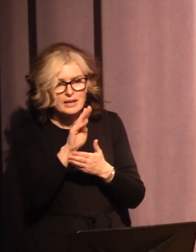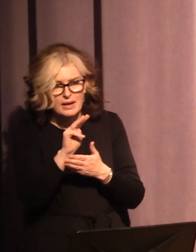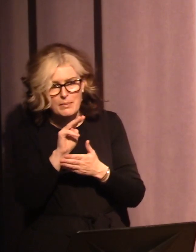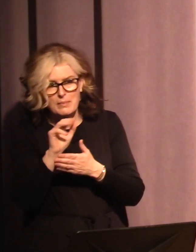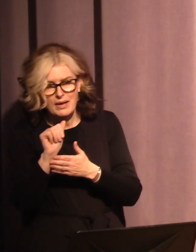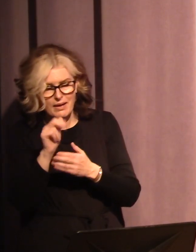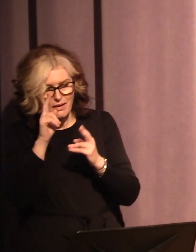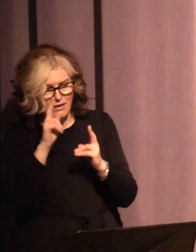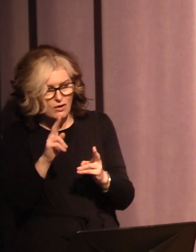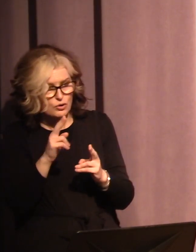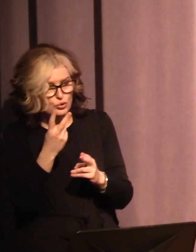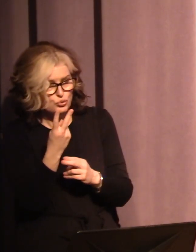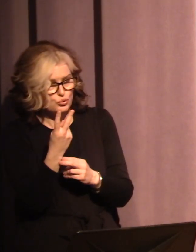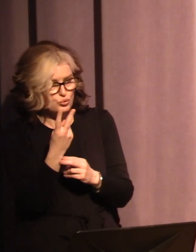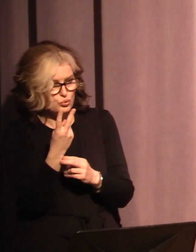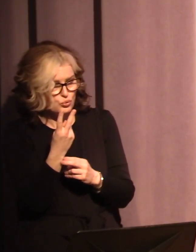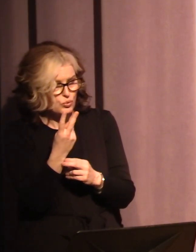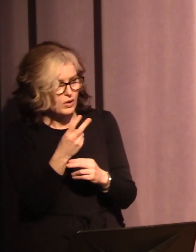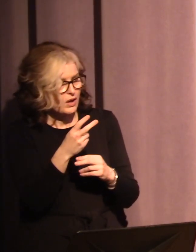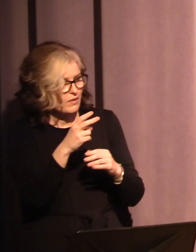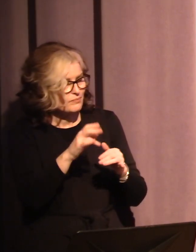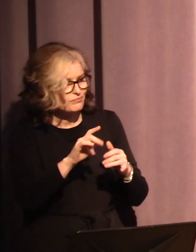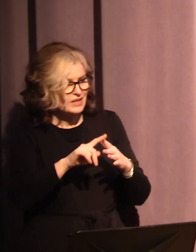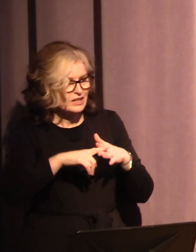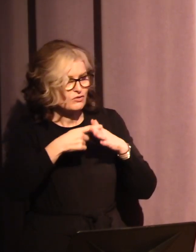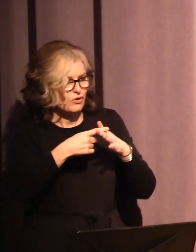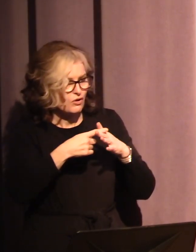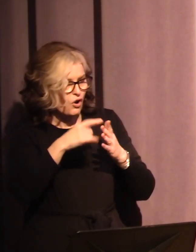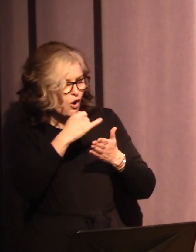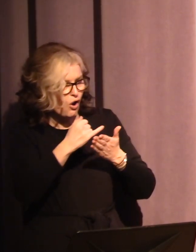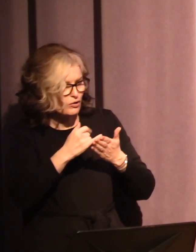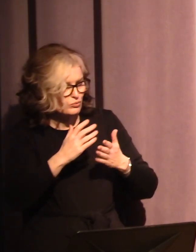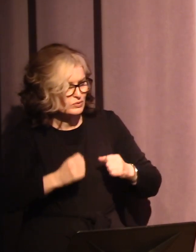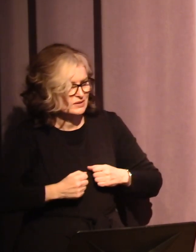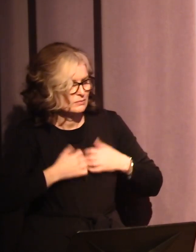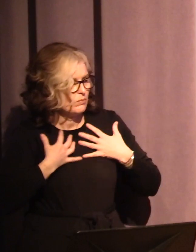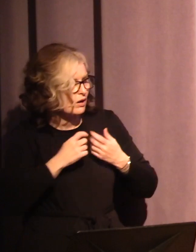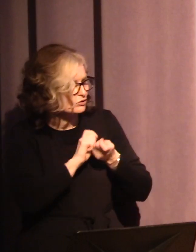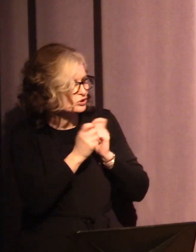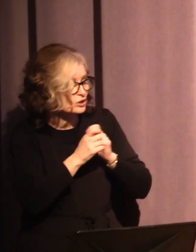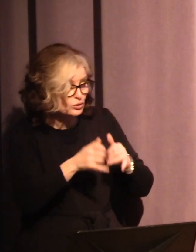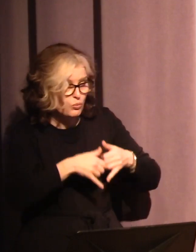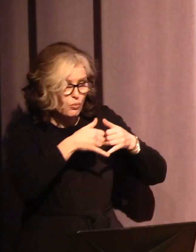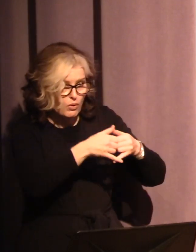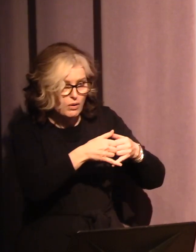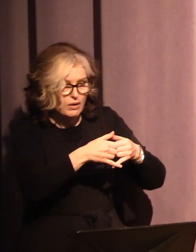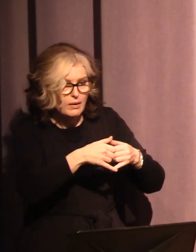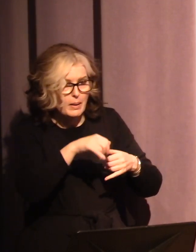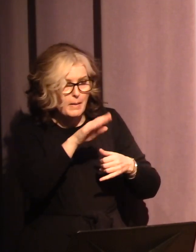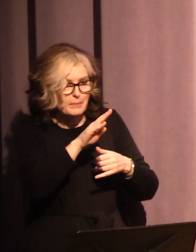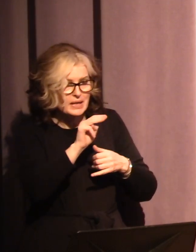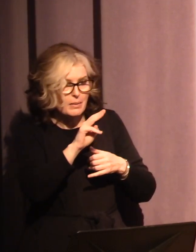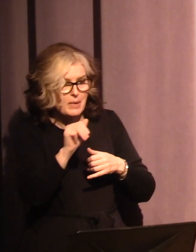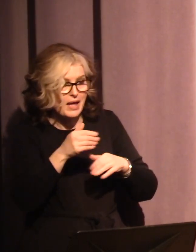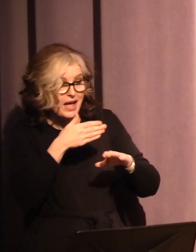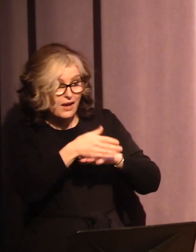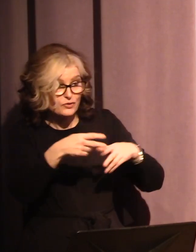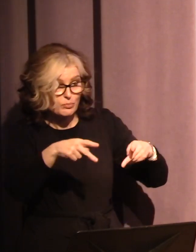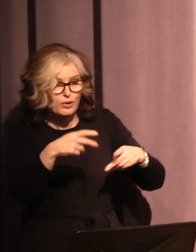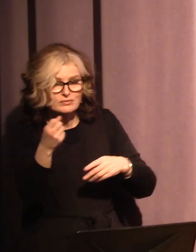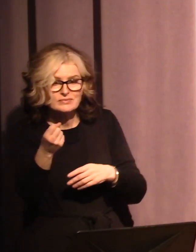with one of 2 inaugural Artists Who Inspire Change awards at the BMA Ball and After Party on